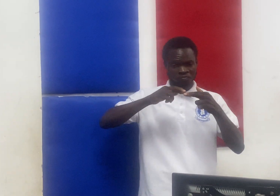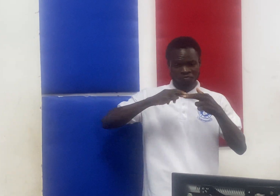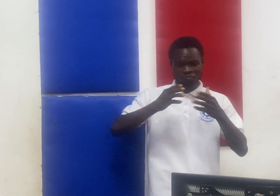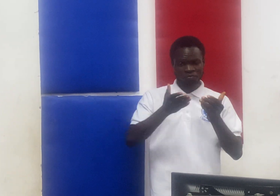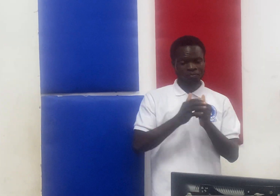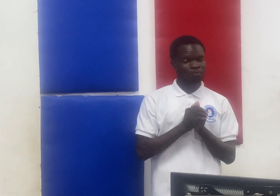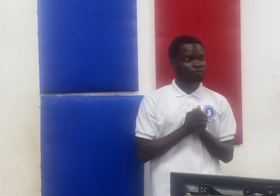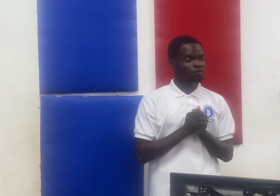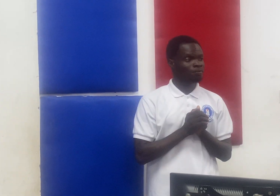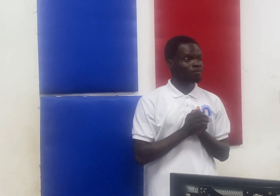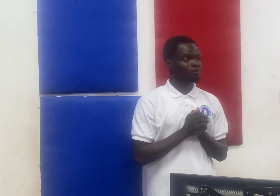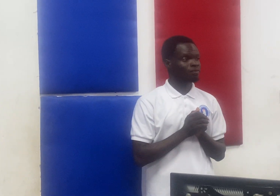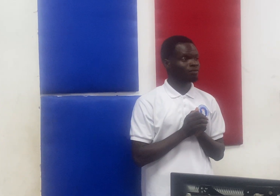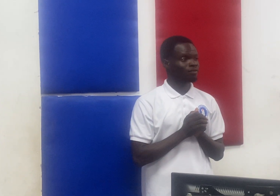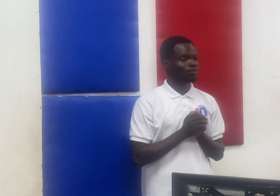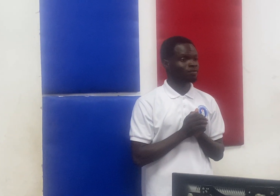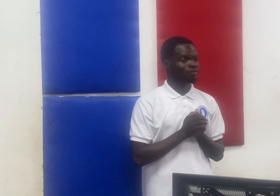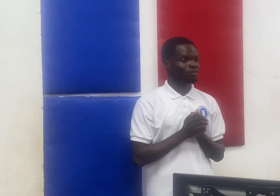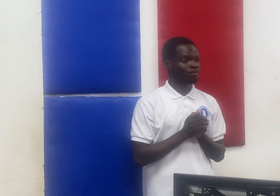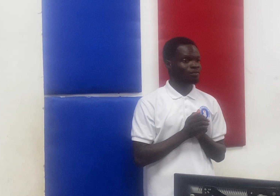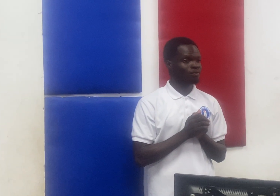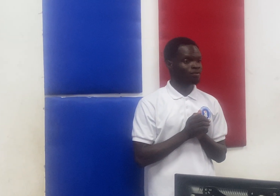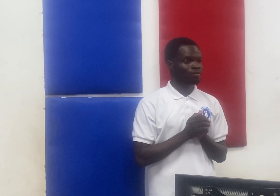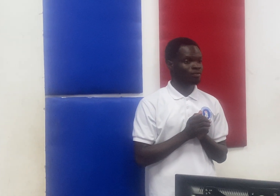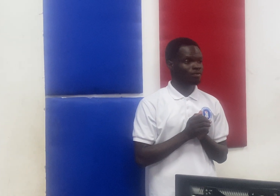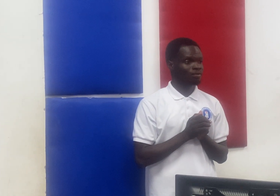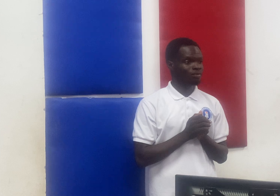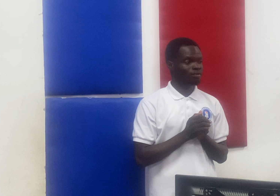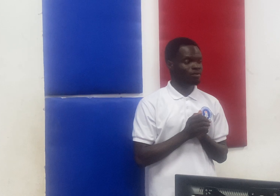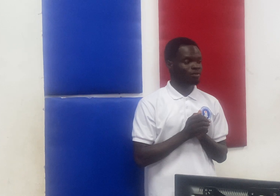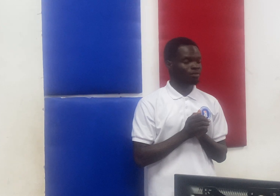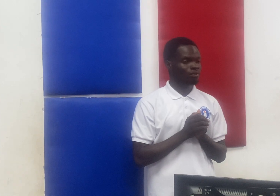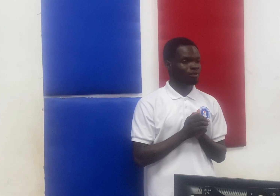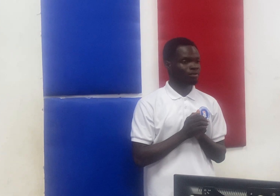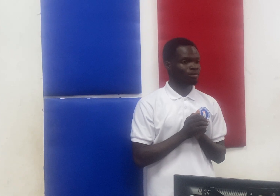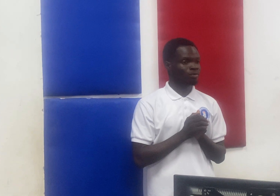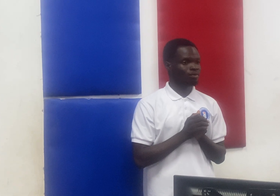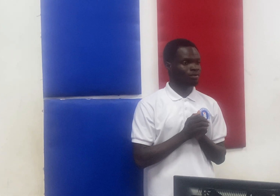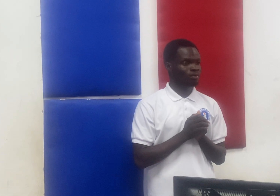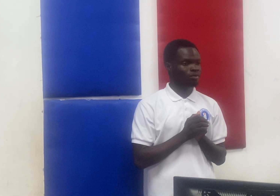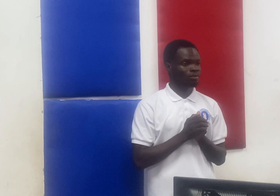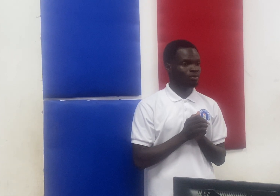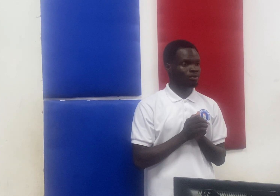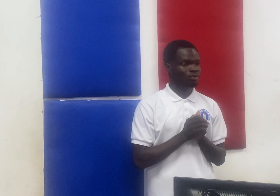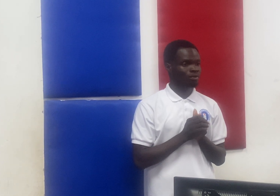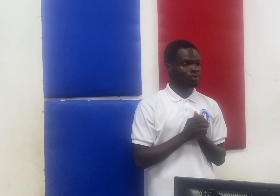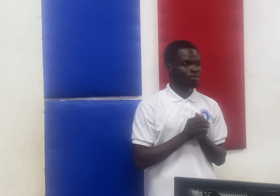thank you. I think someone is on the line, wants to talk.